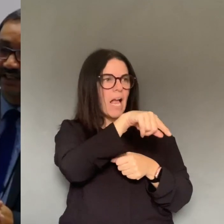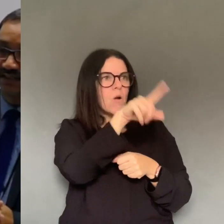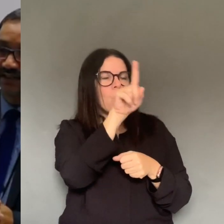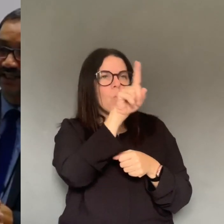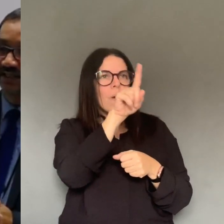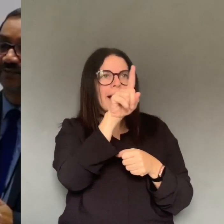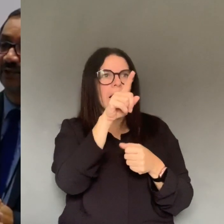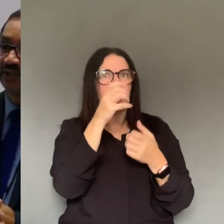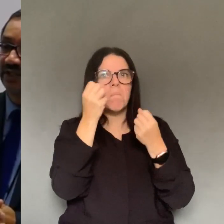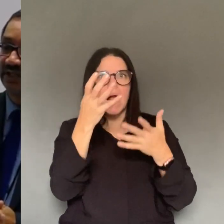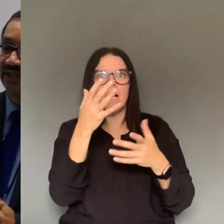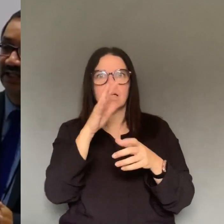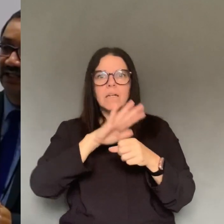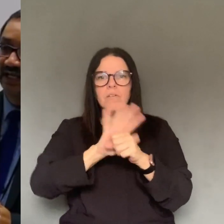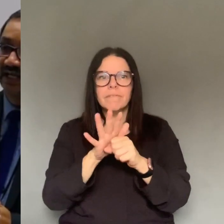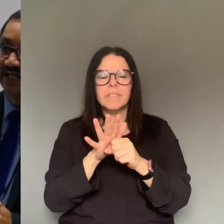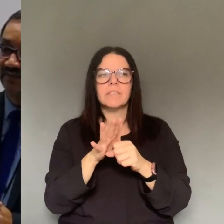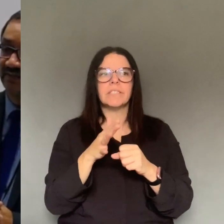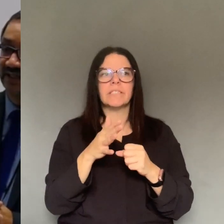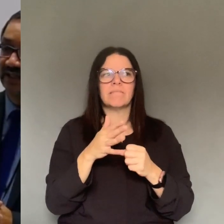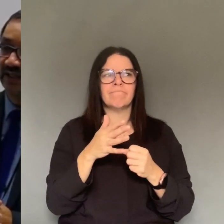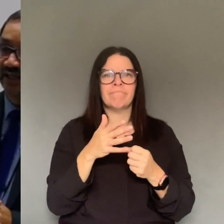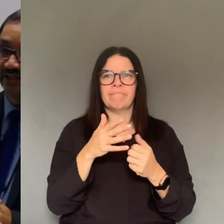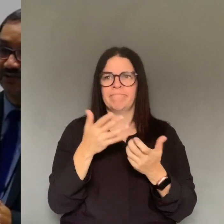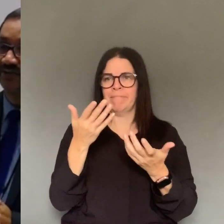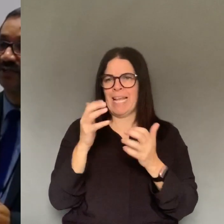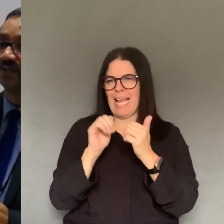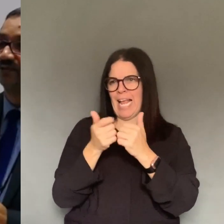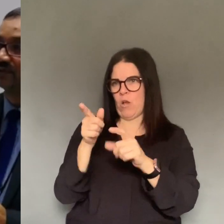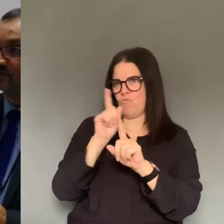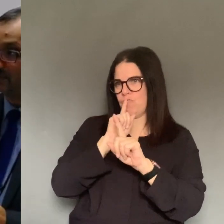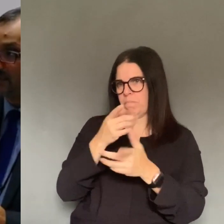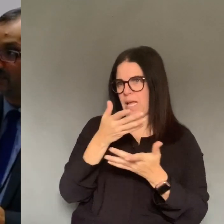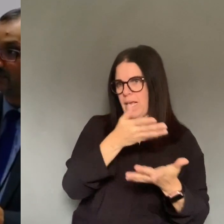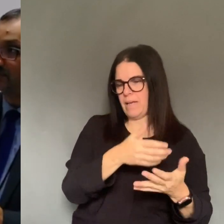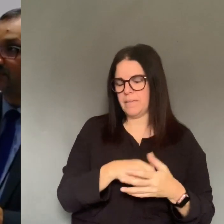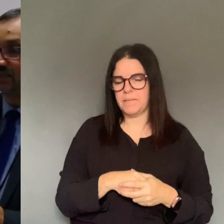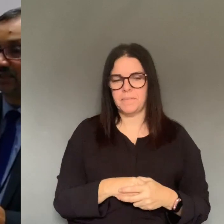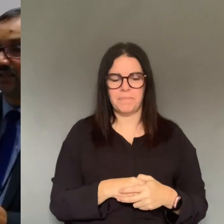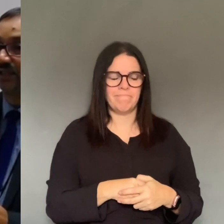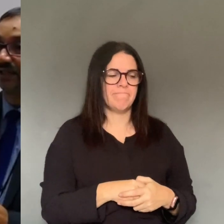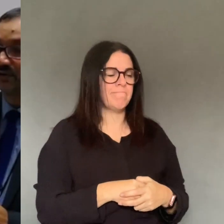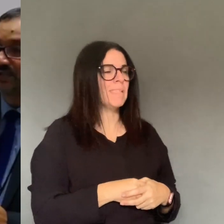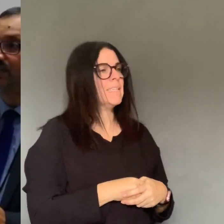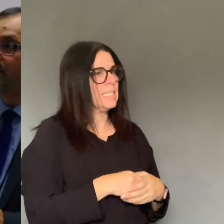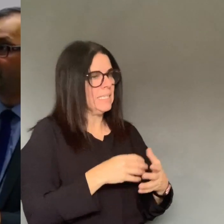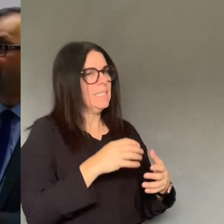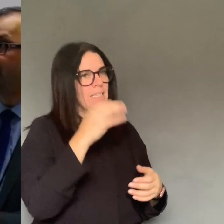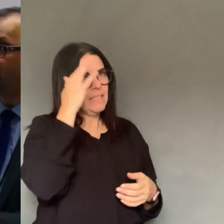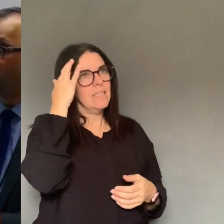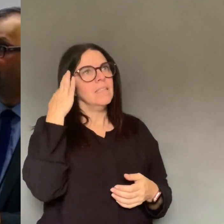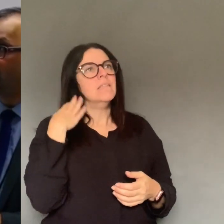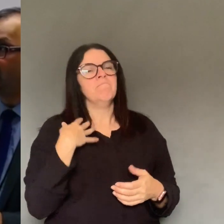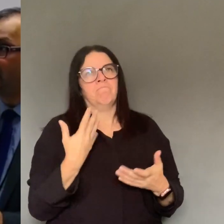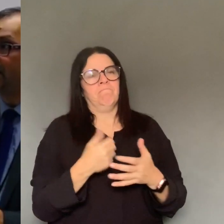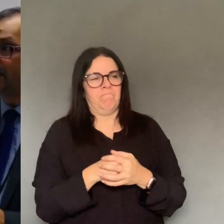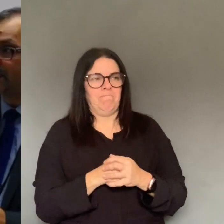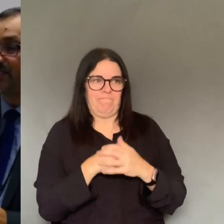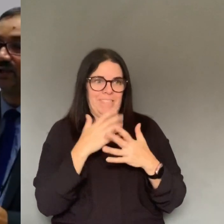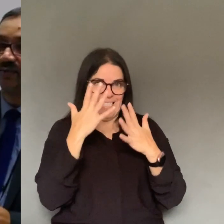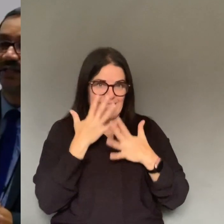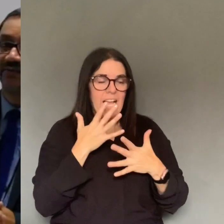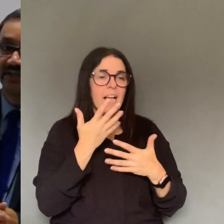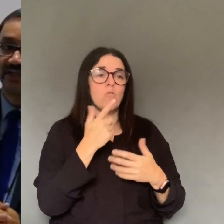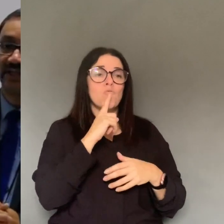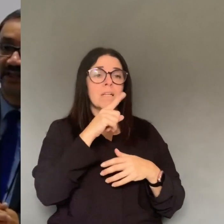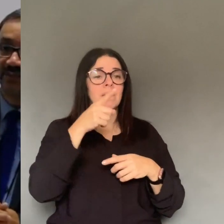think it's unfortunate, and I have a huge respect for those people who are crossing the border and going there, despite